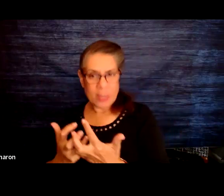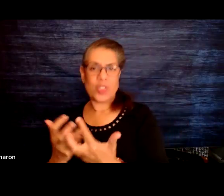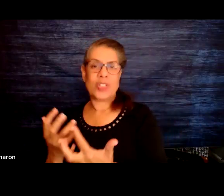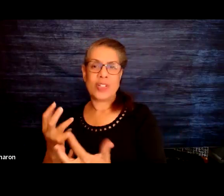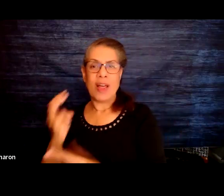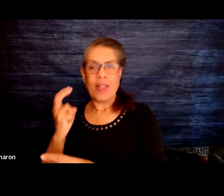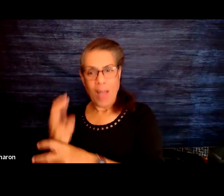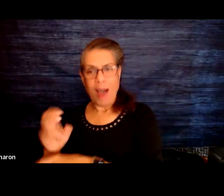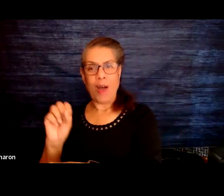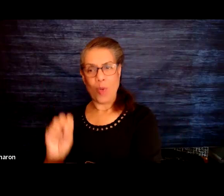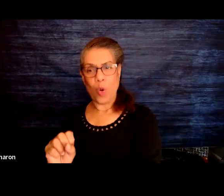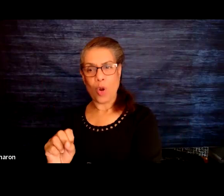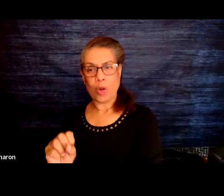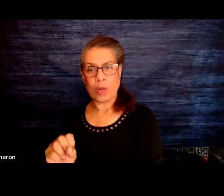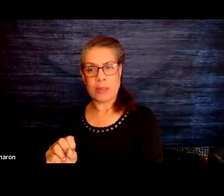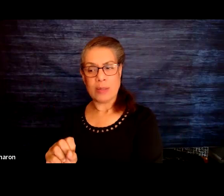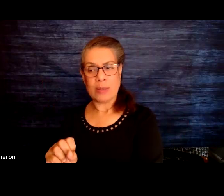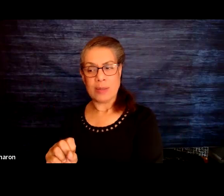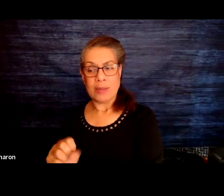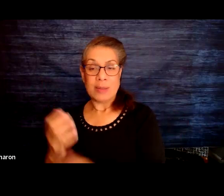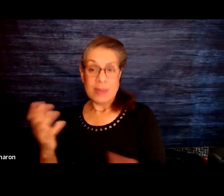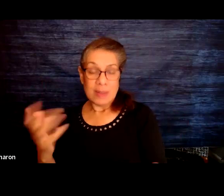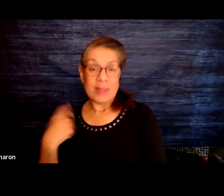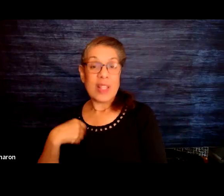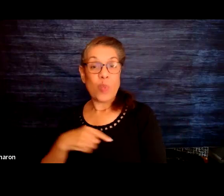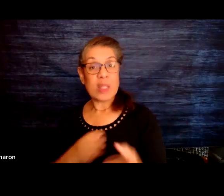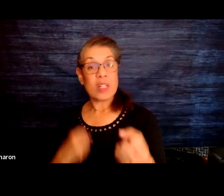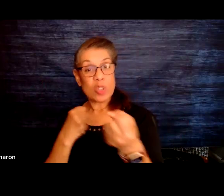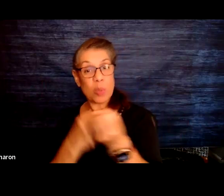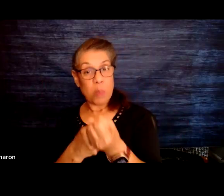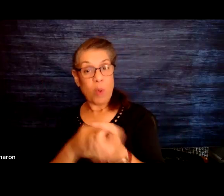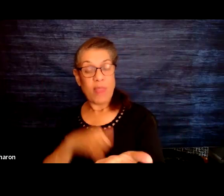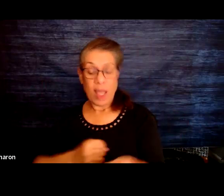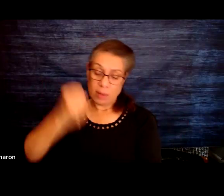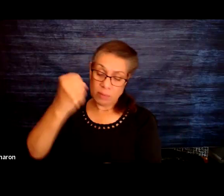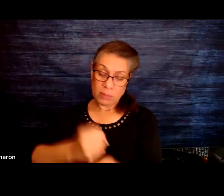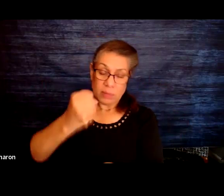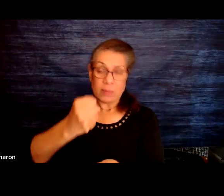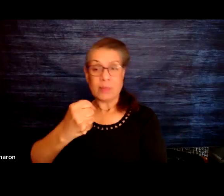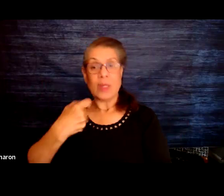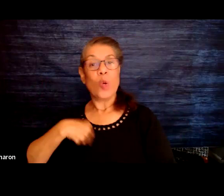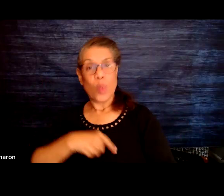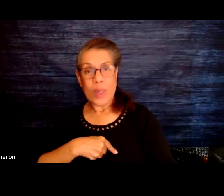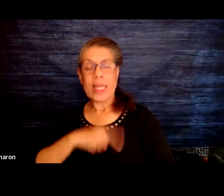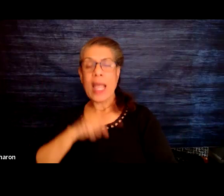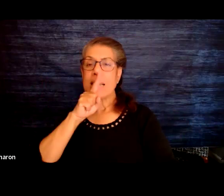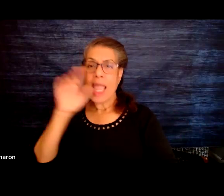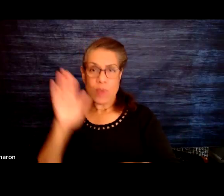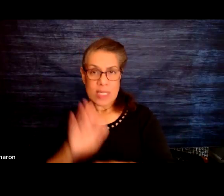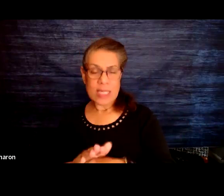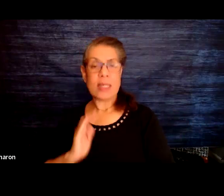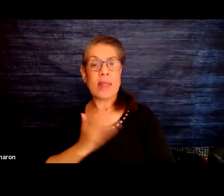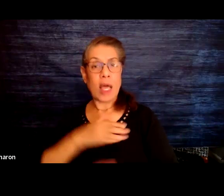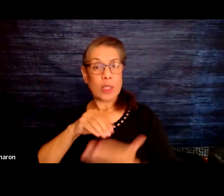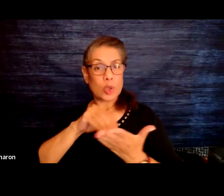work everybody is putting into this, because then we can stand behind it and say, we are guaranteed that our